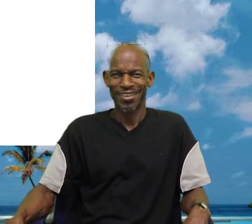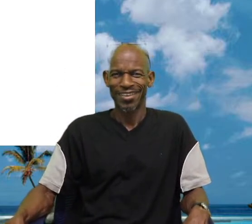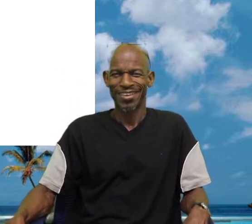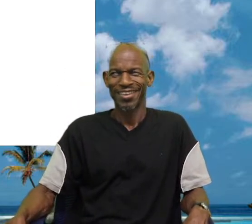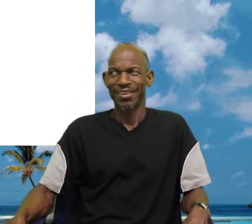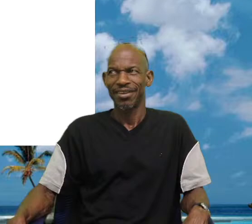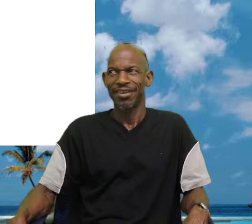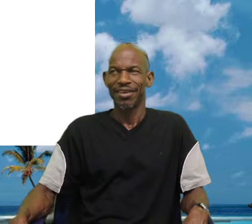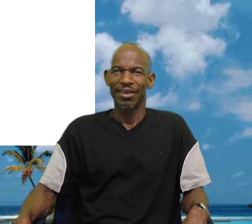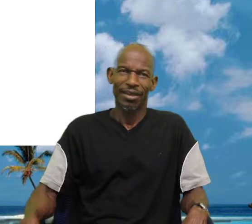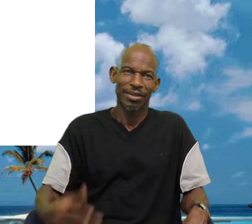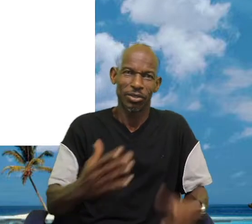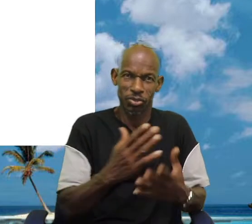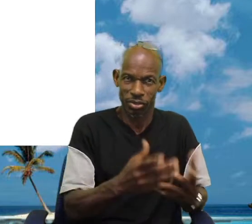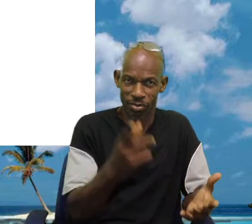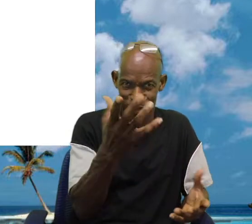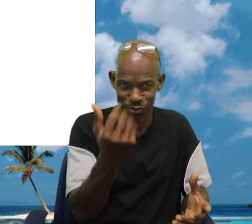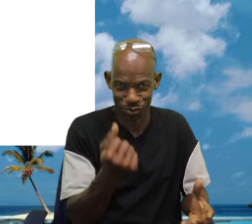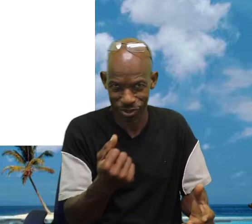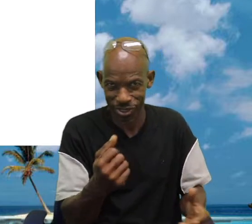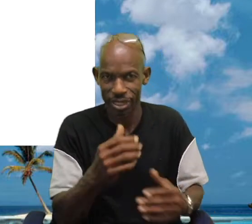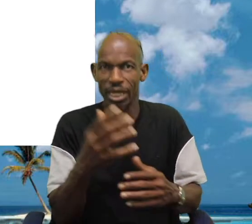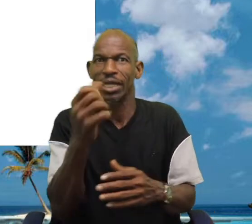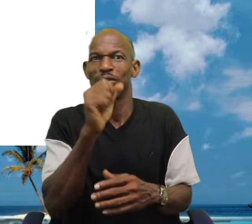All right.